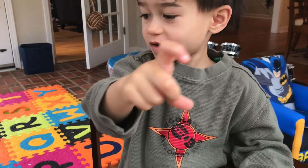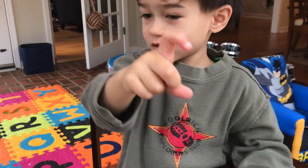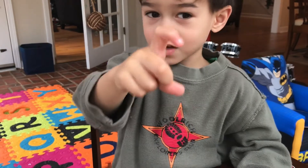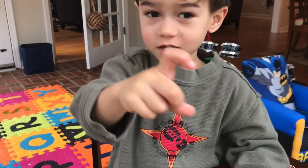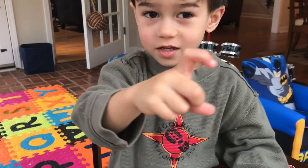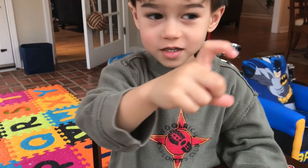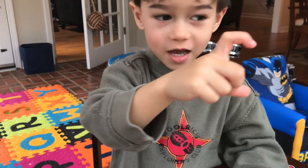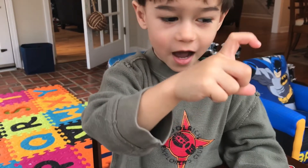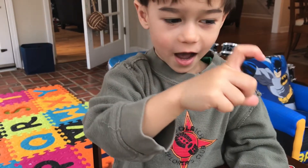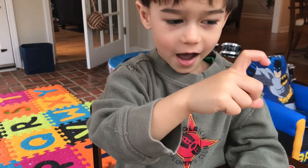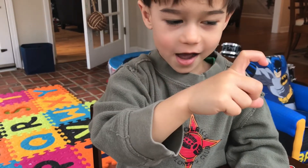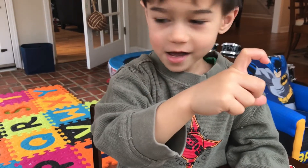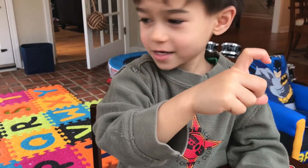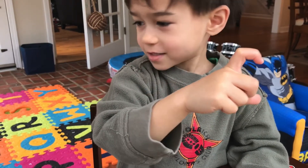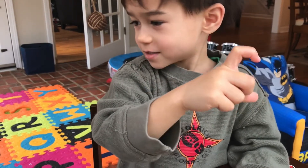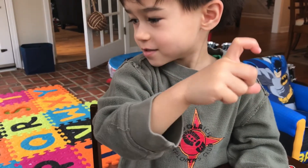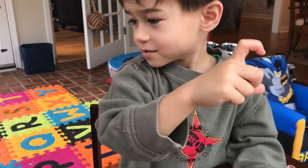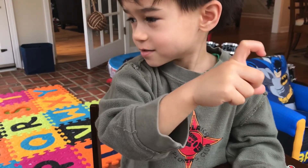here? Yeah. Here.